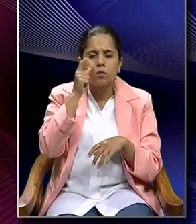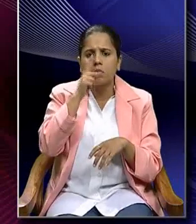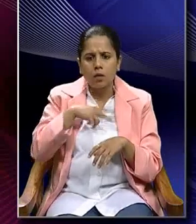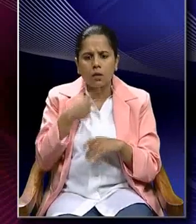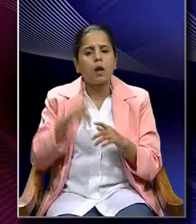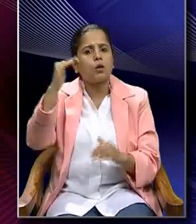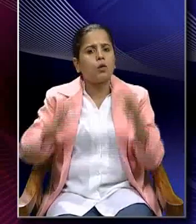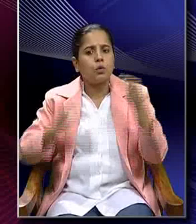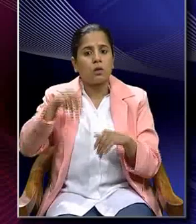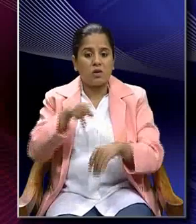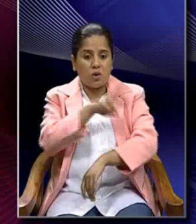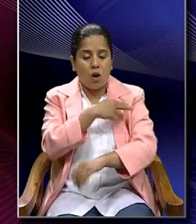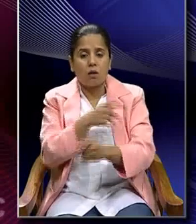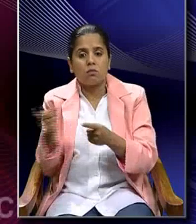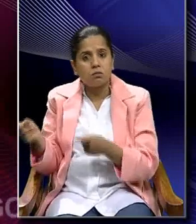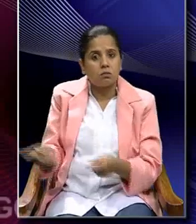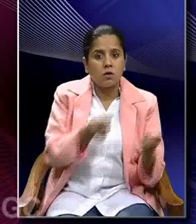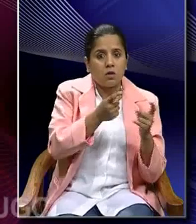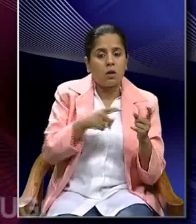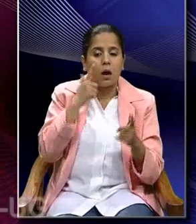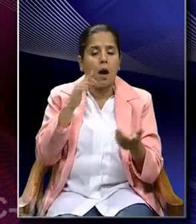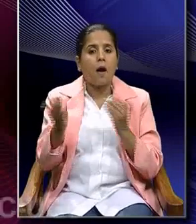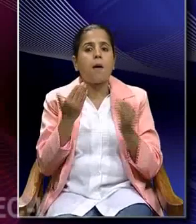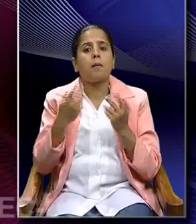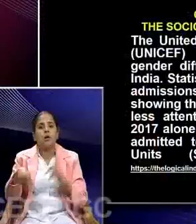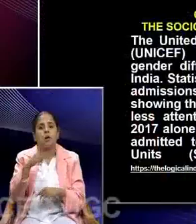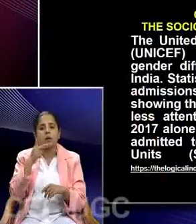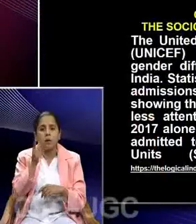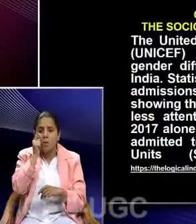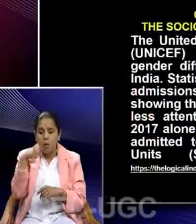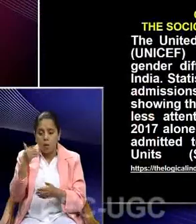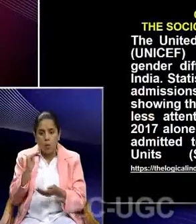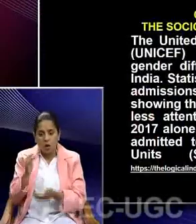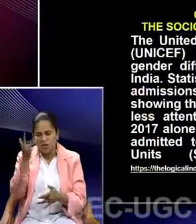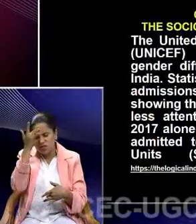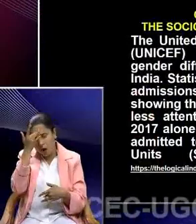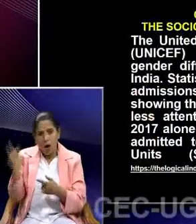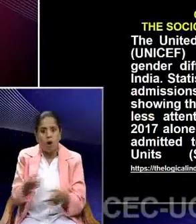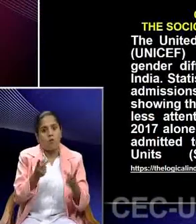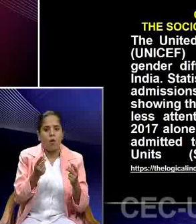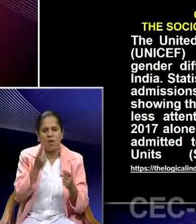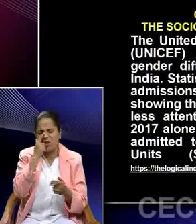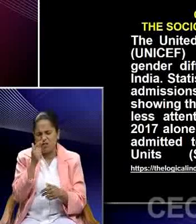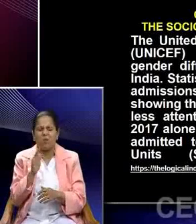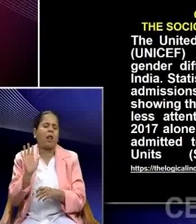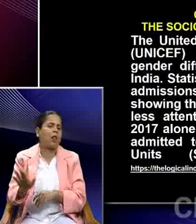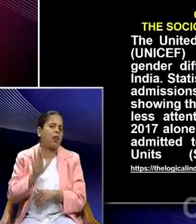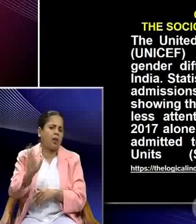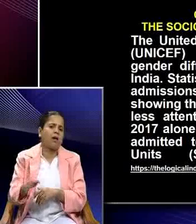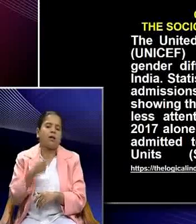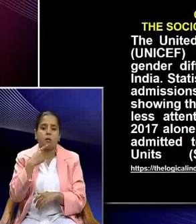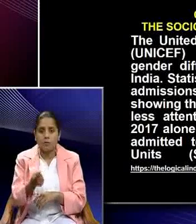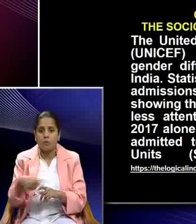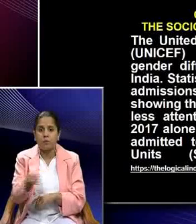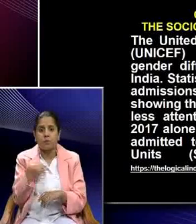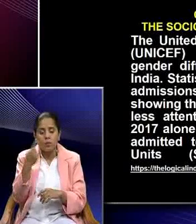girl taken to a hospital as compared to a boy who is sick. Hospital data of boy children